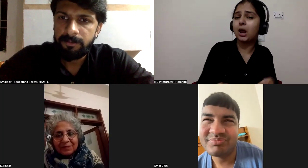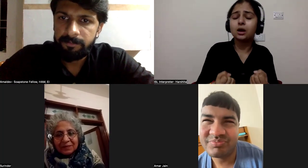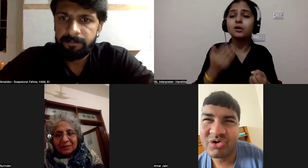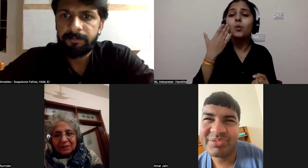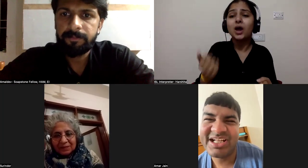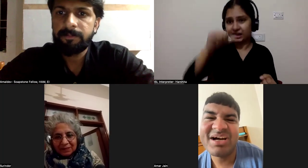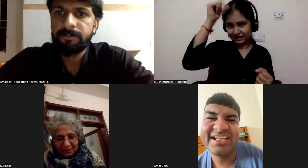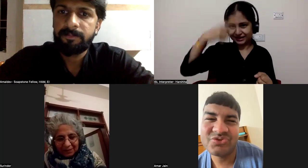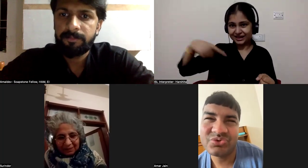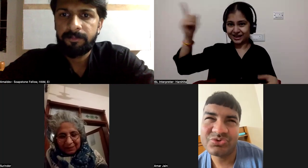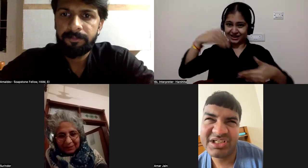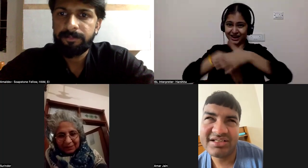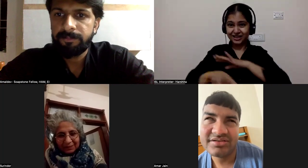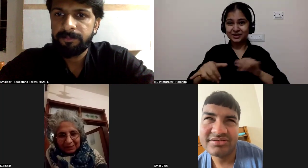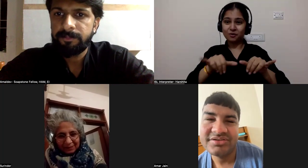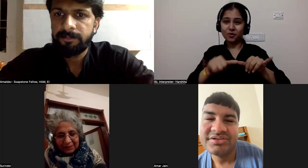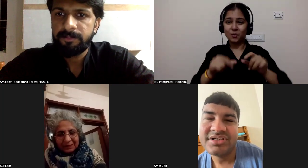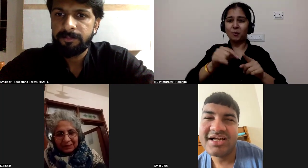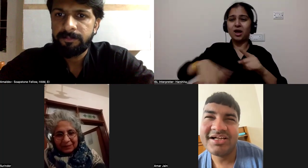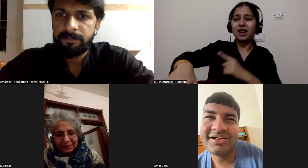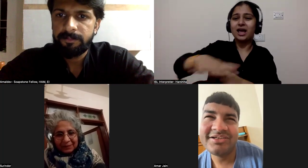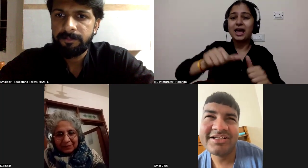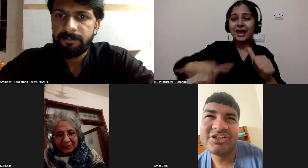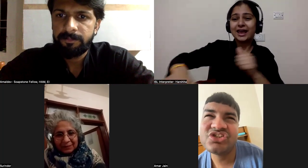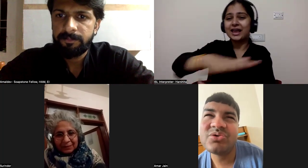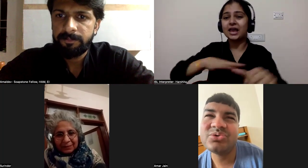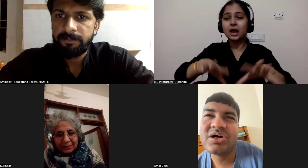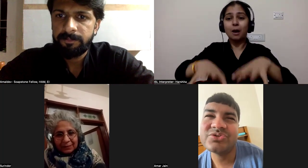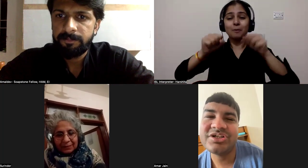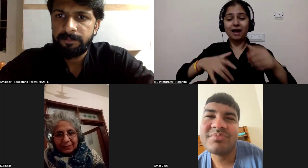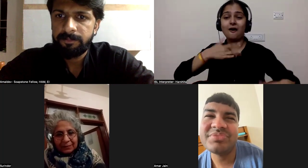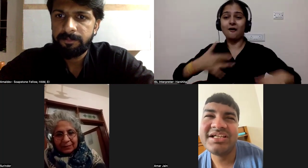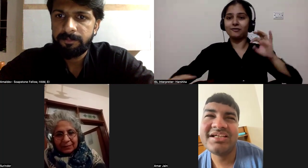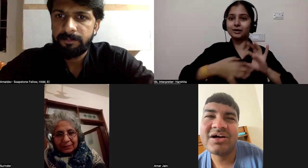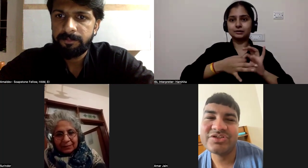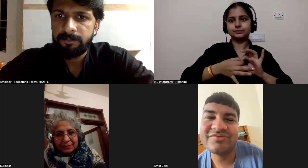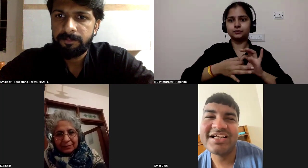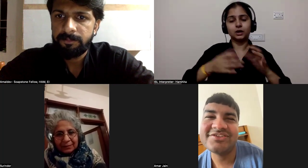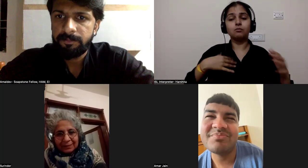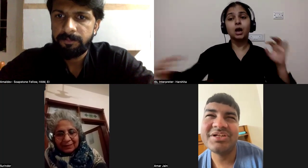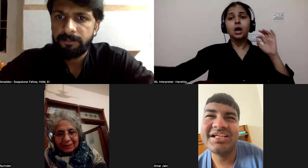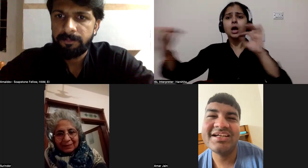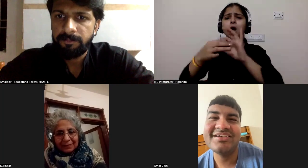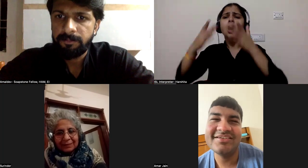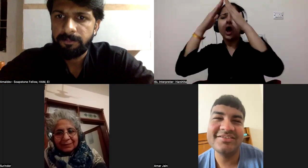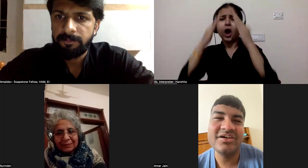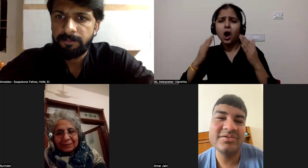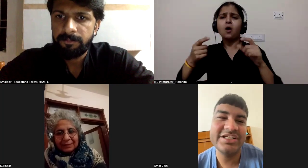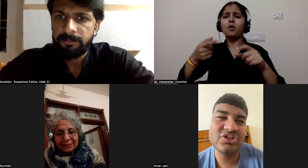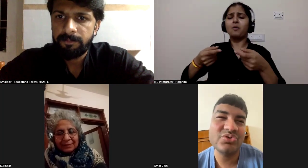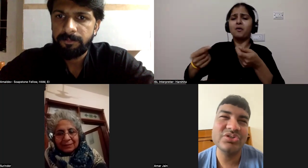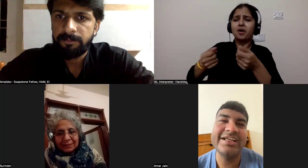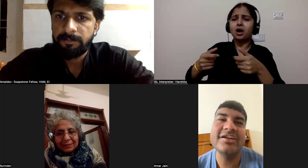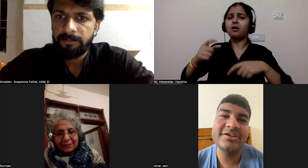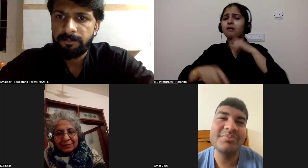know, property buying, so to speak. And I reached out to the housing finance company, and the